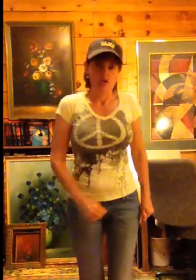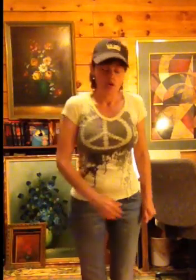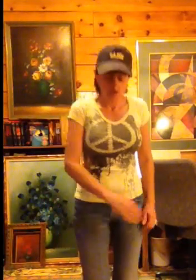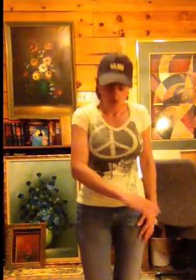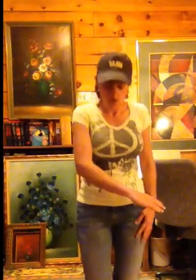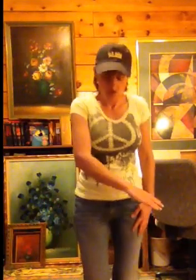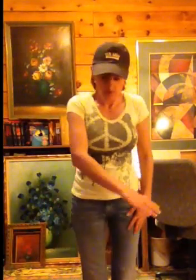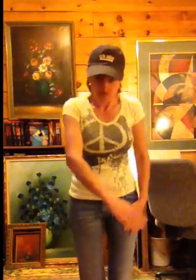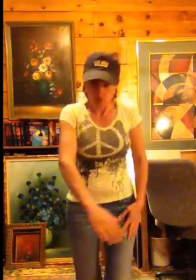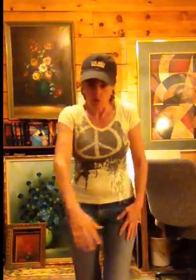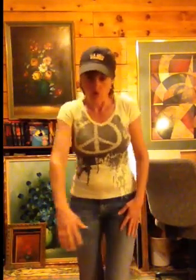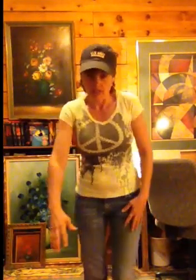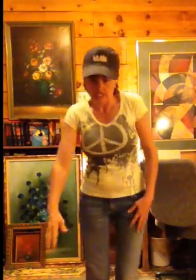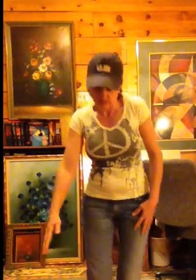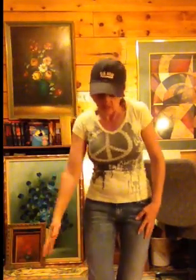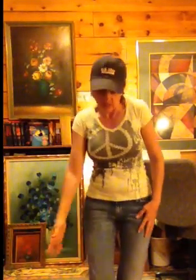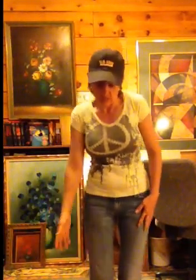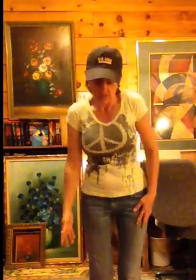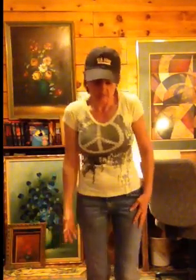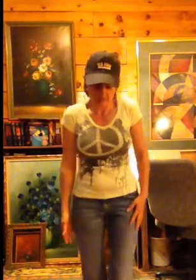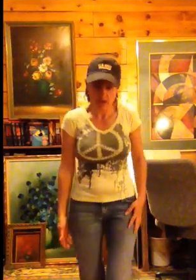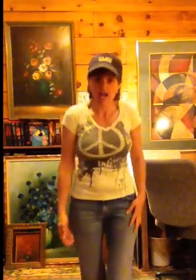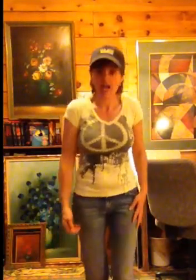Oh Lord, before these feet of mine.